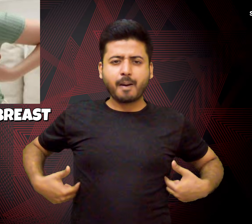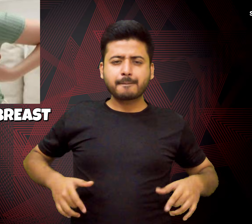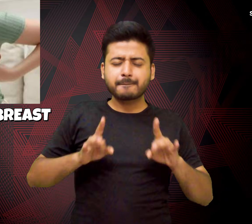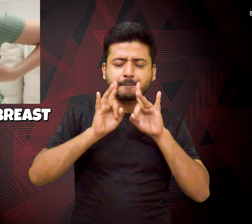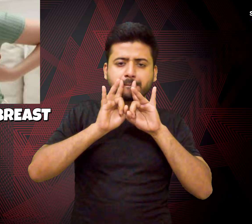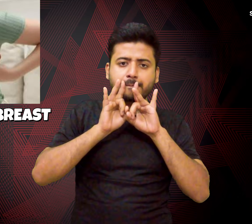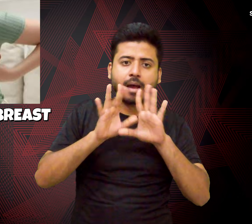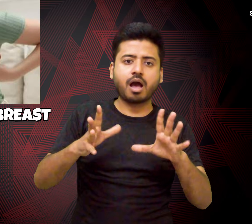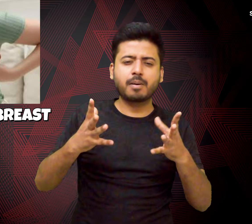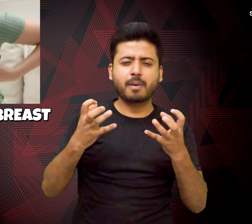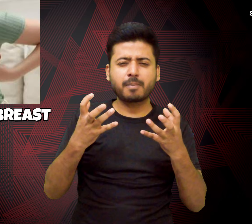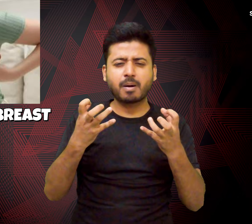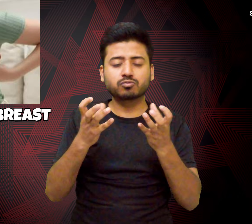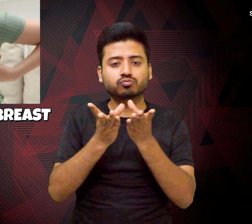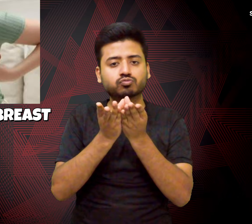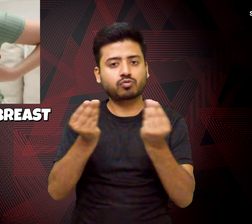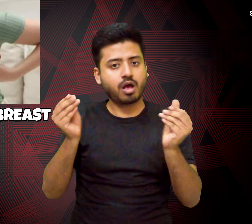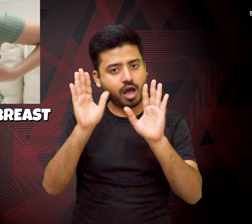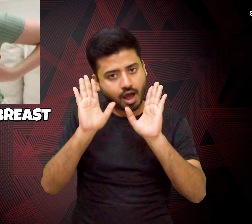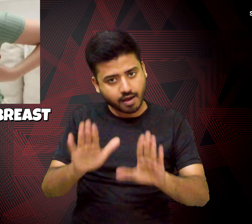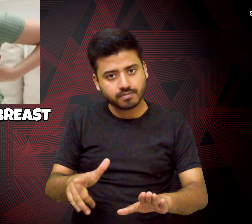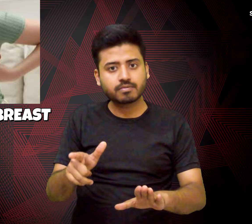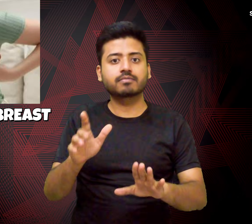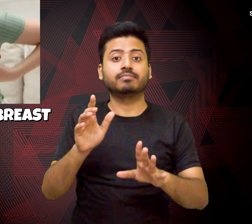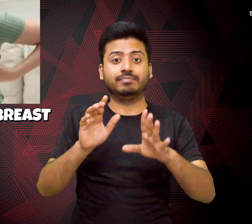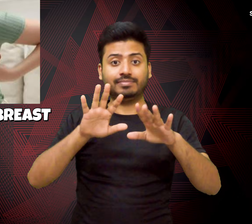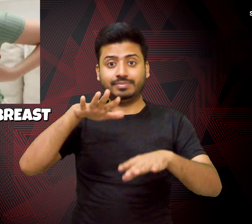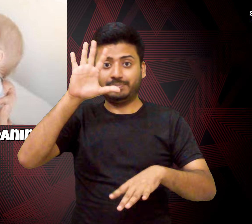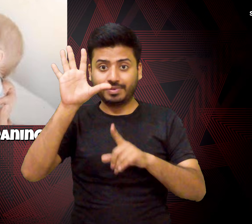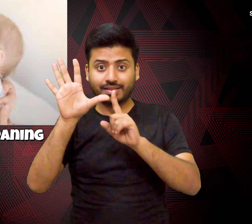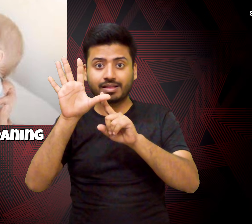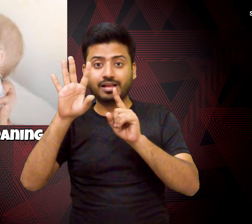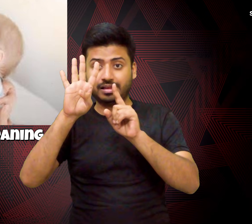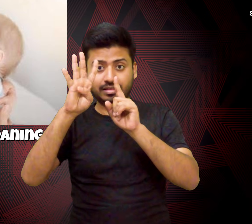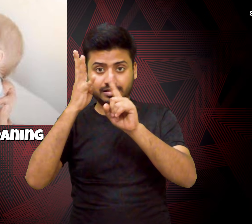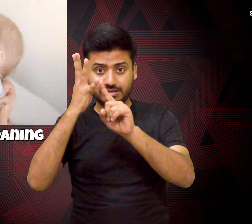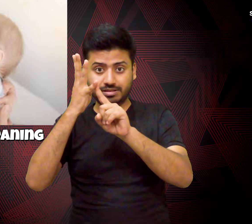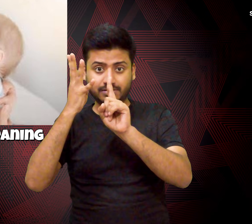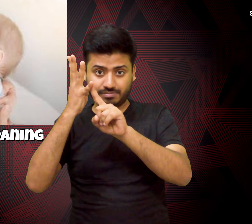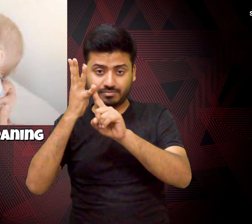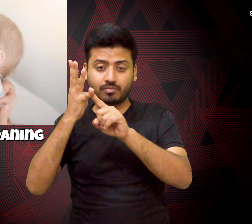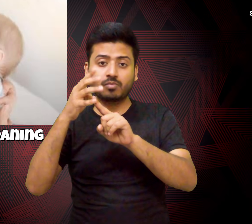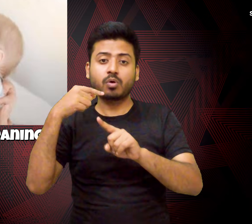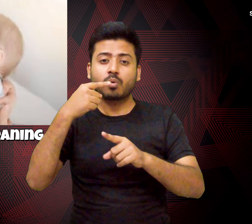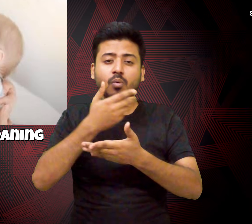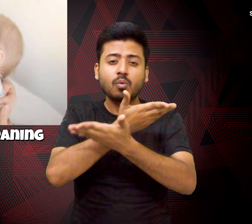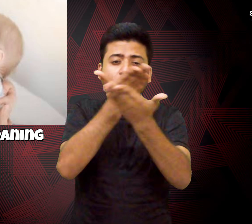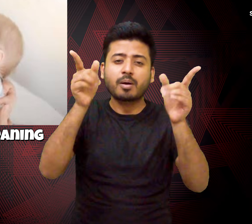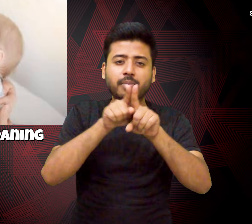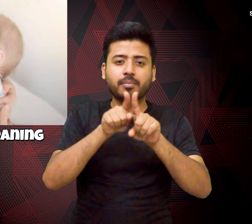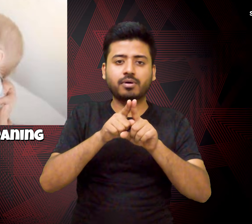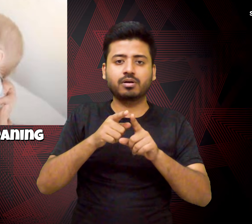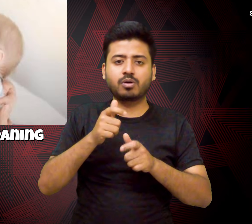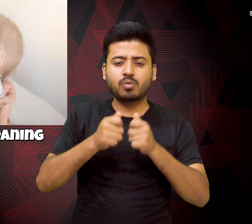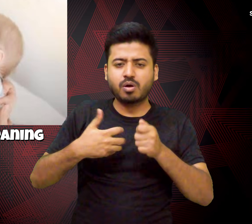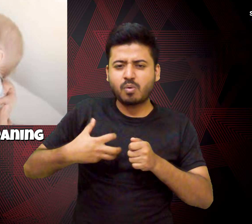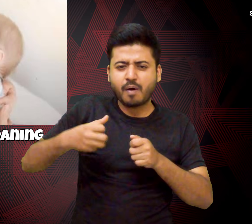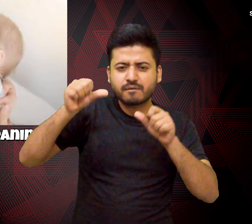If you have a fever, body aches, or a persistent lump, consult a healthcare provider. Skin sensitivity. Check for